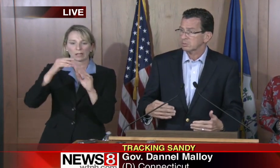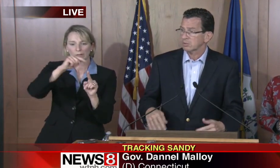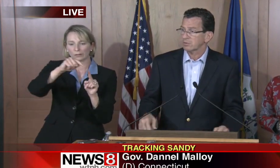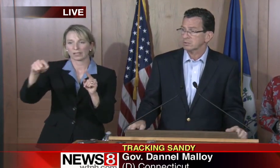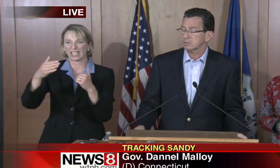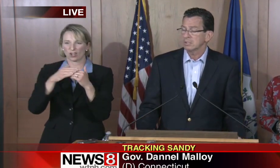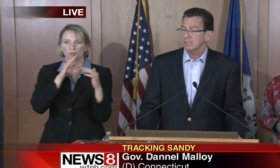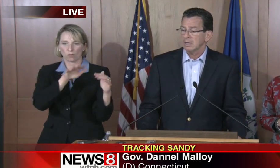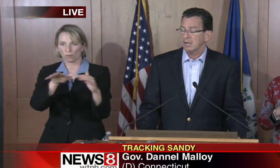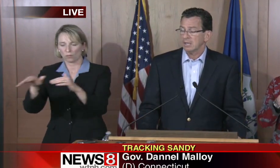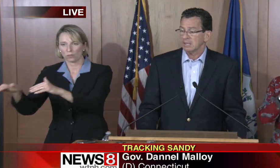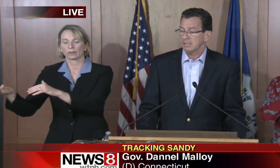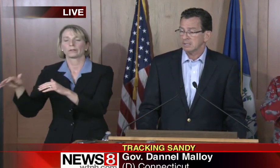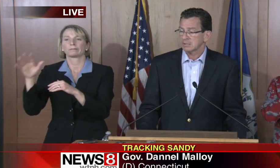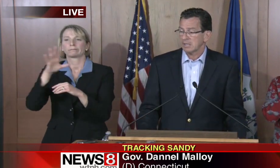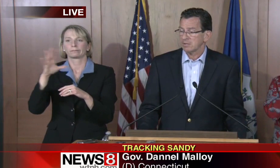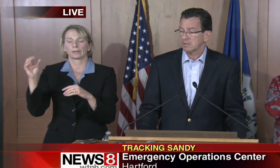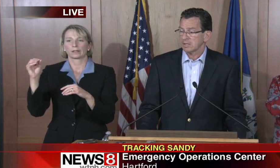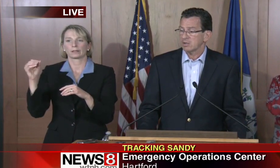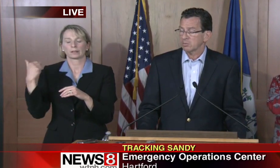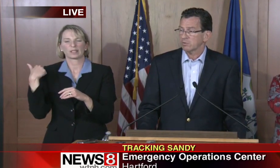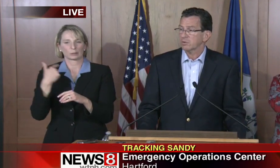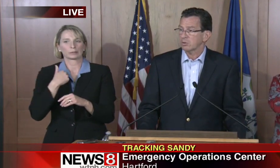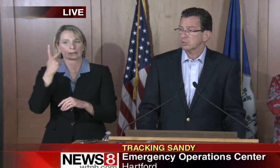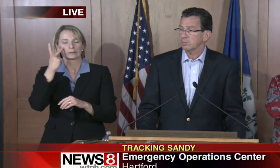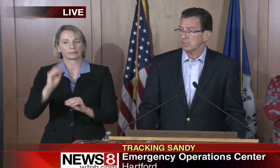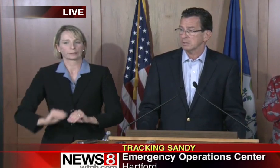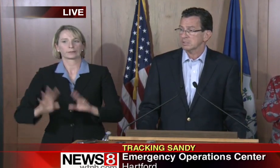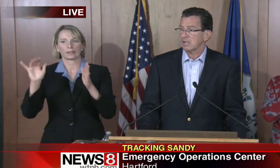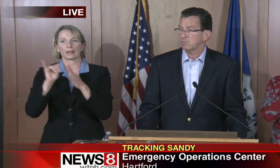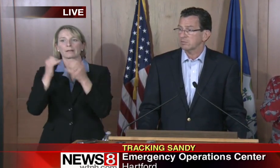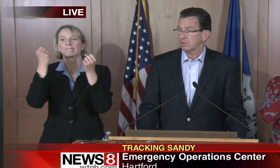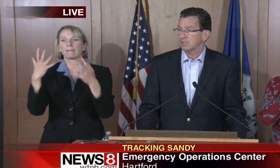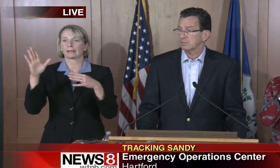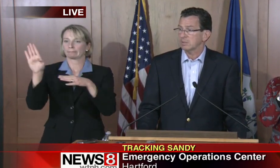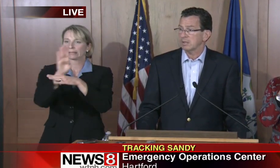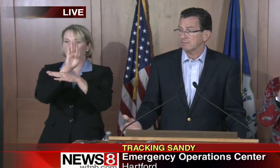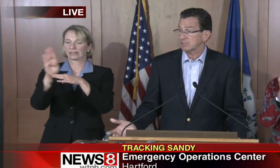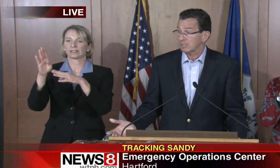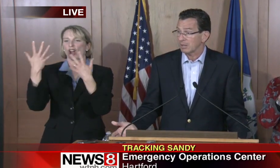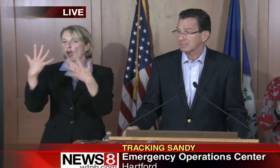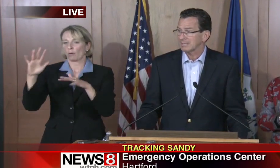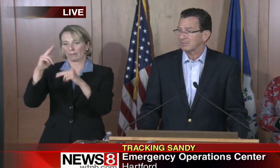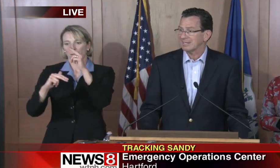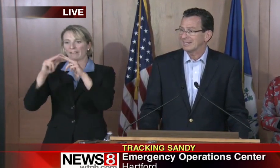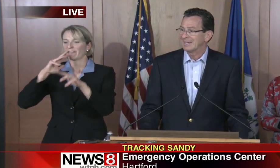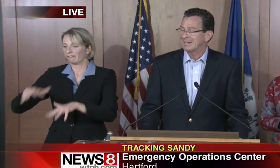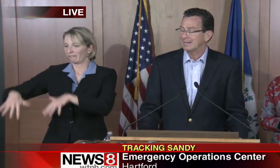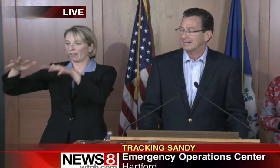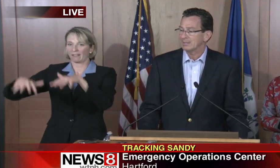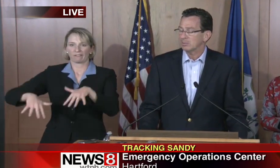waterfront municipal officials, it is evident that a number of commercial buildings have been flooded. I've seen them on